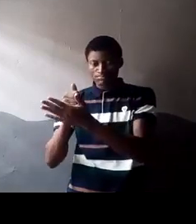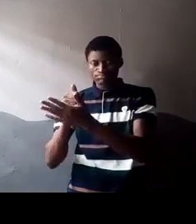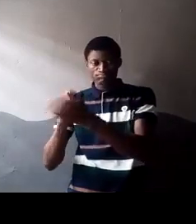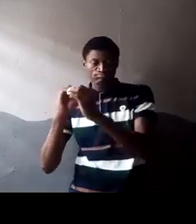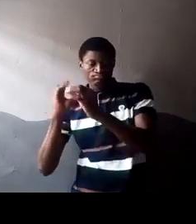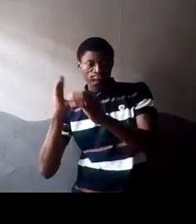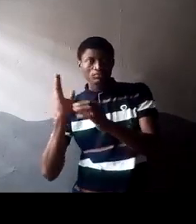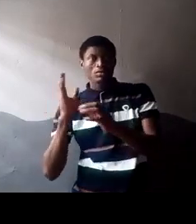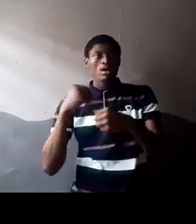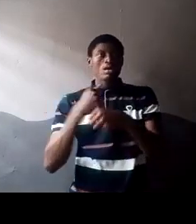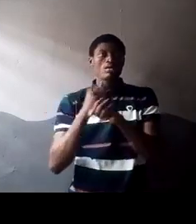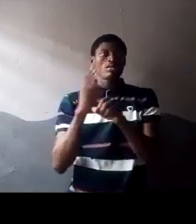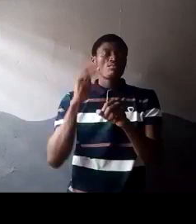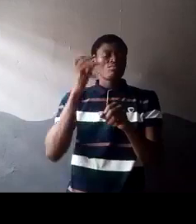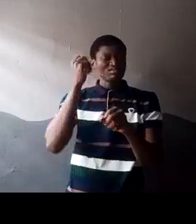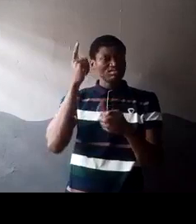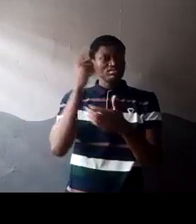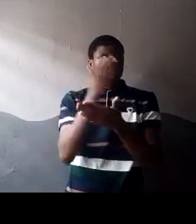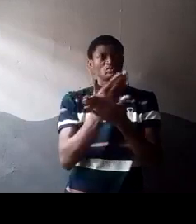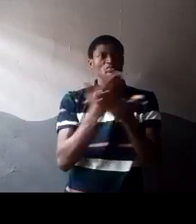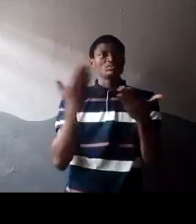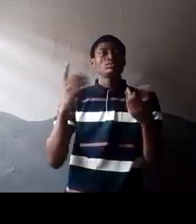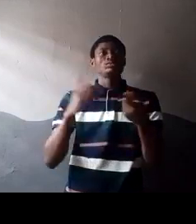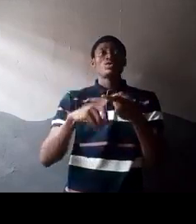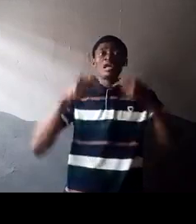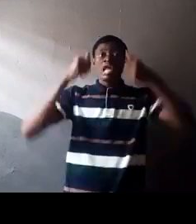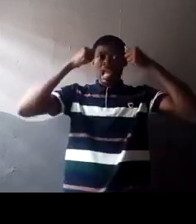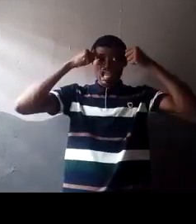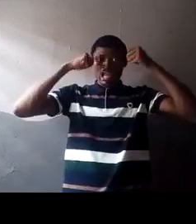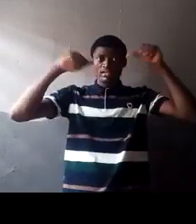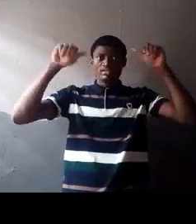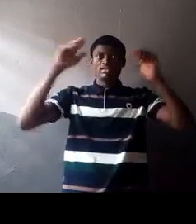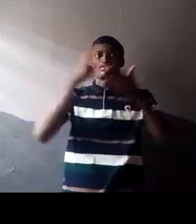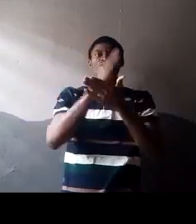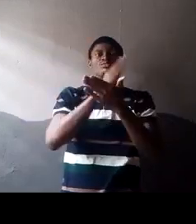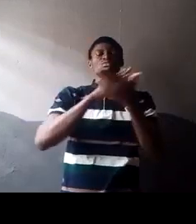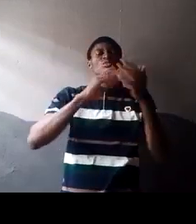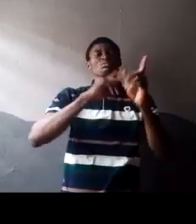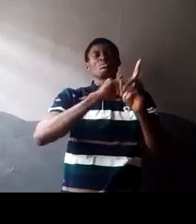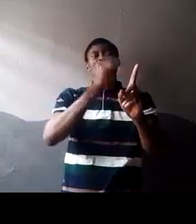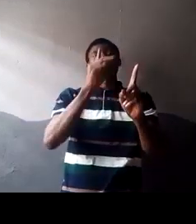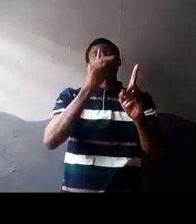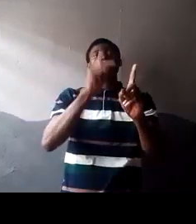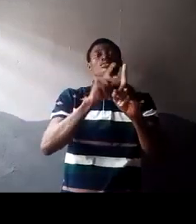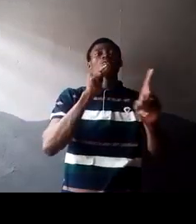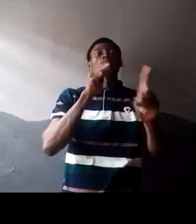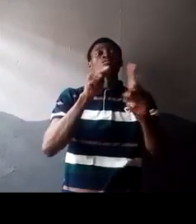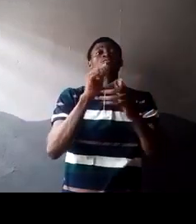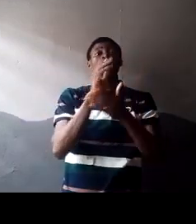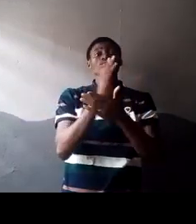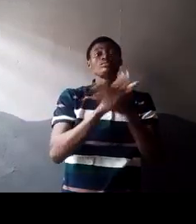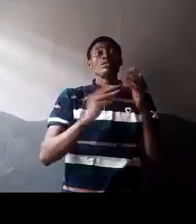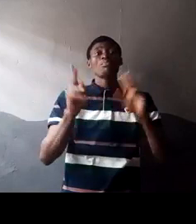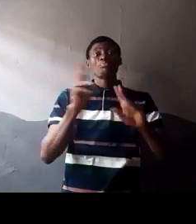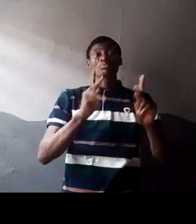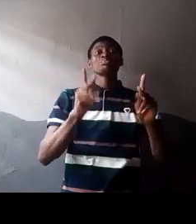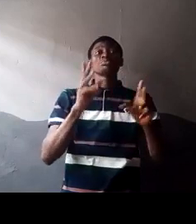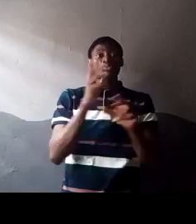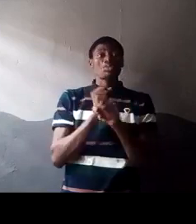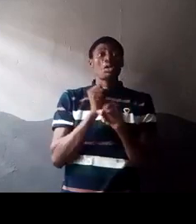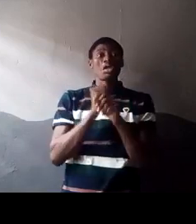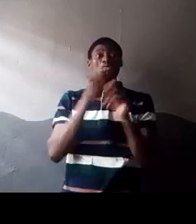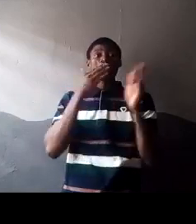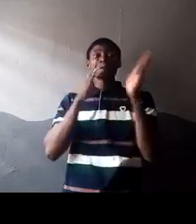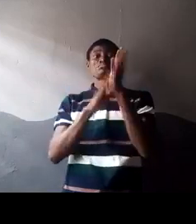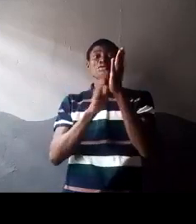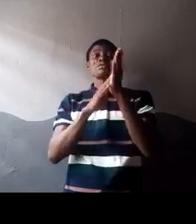goal. And at some point, some people get accolades for that. You might receive a prize or be like, oh, this is staff of the month, this is staff